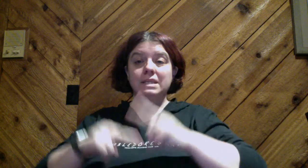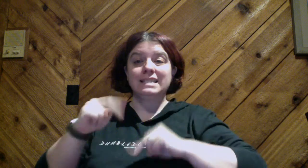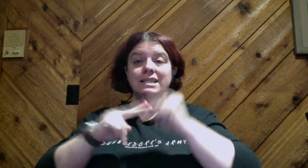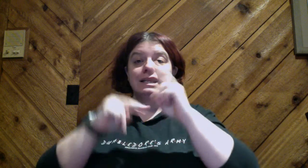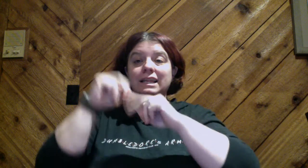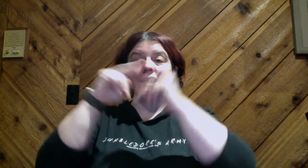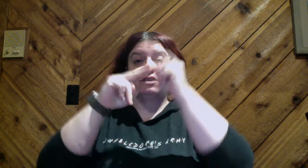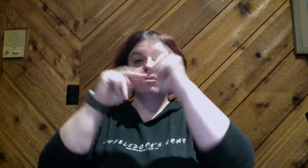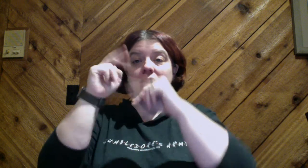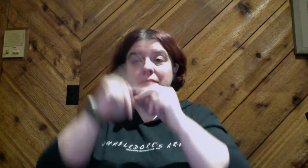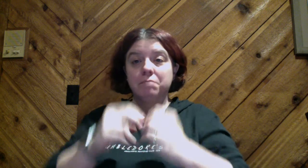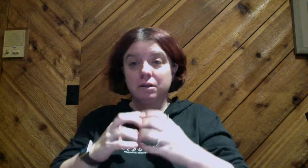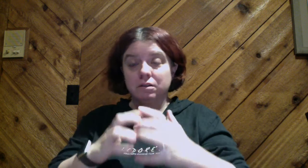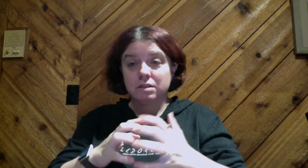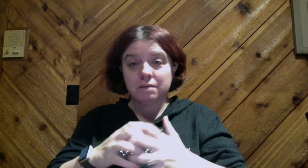to literally build something.